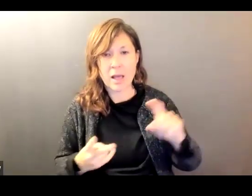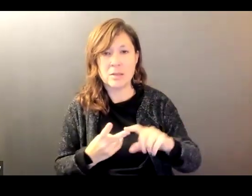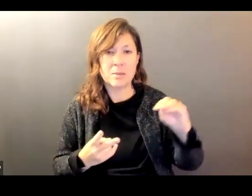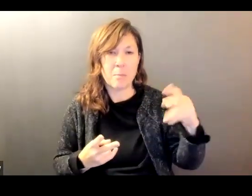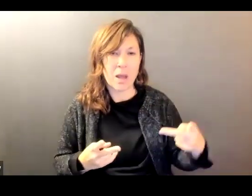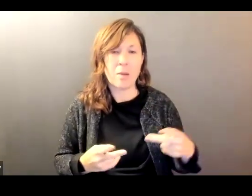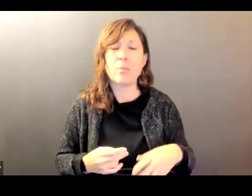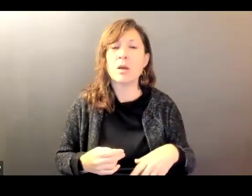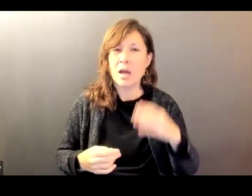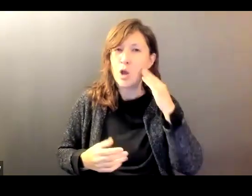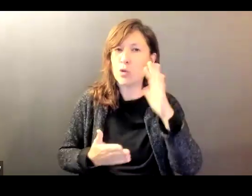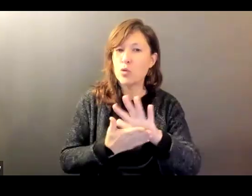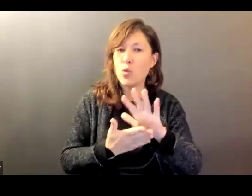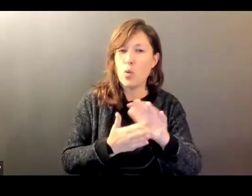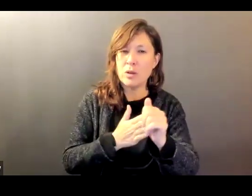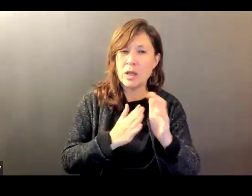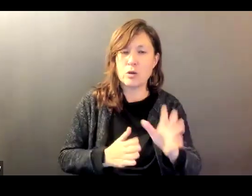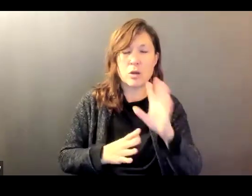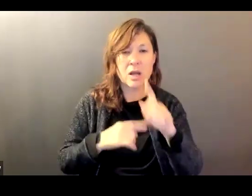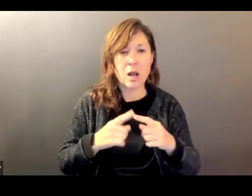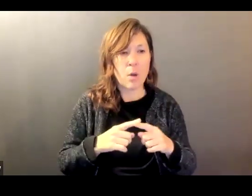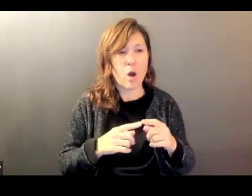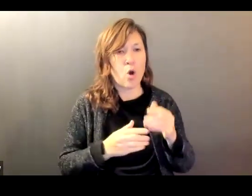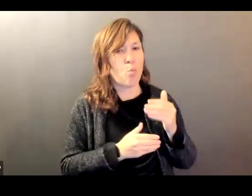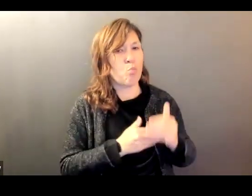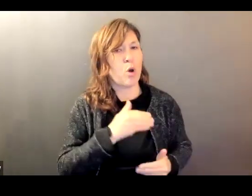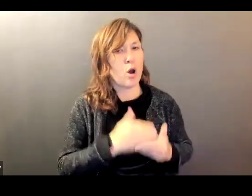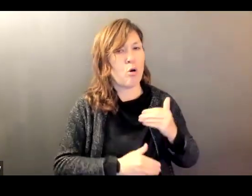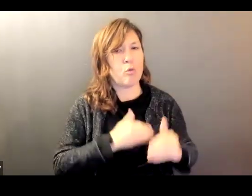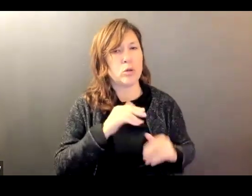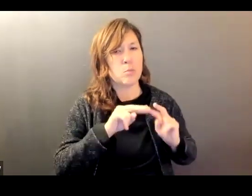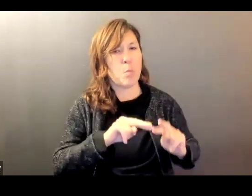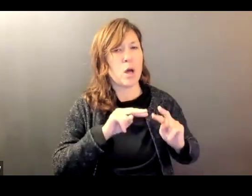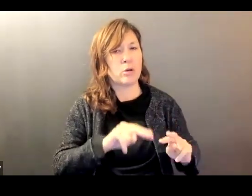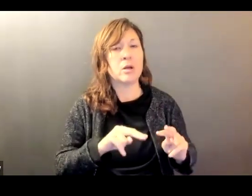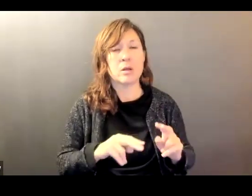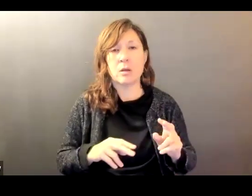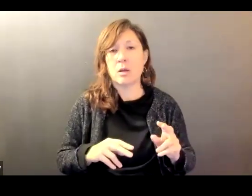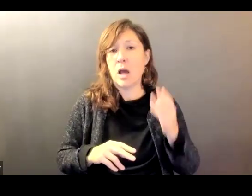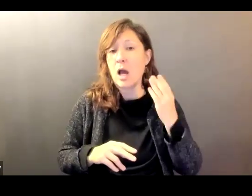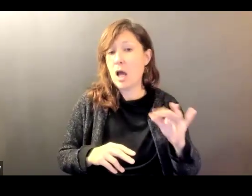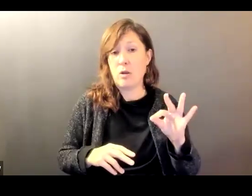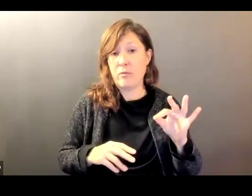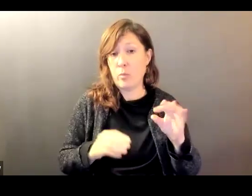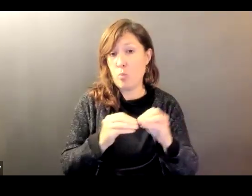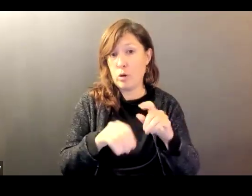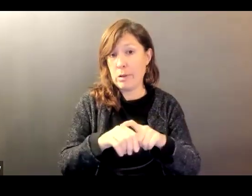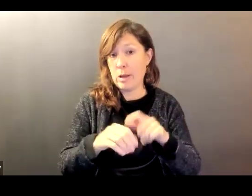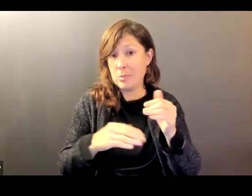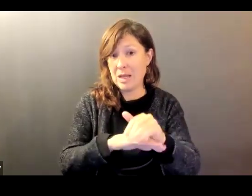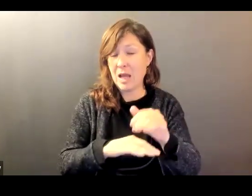progress monitoring process, and just if we had more time, be interested in hearing about how those